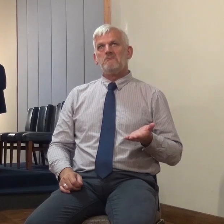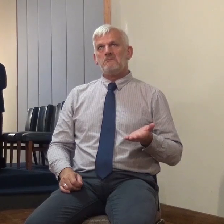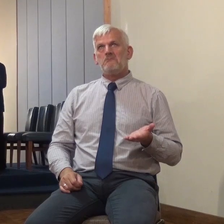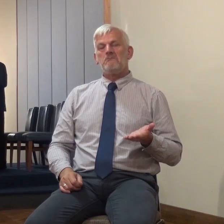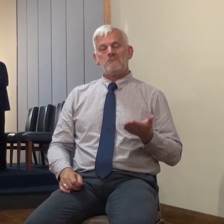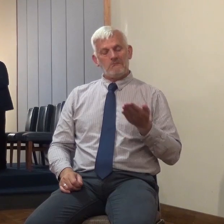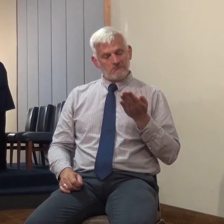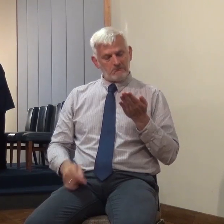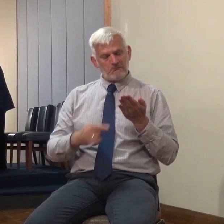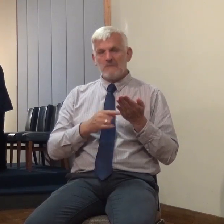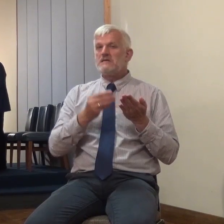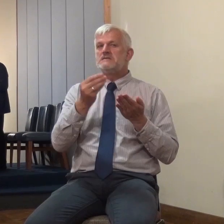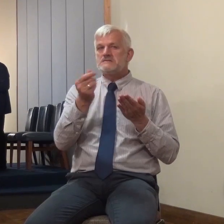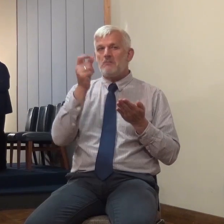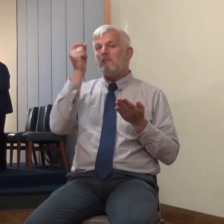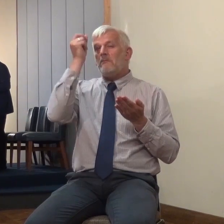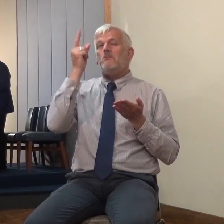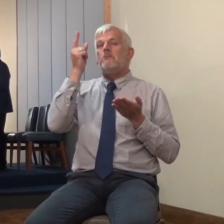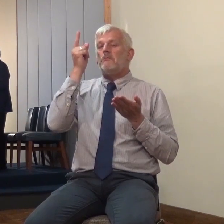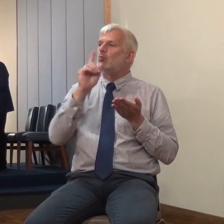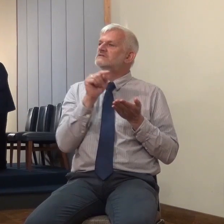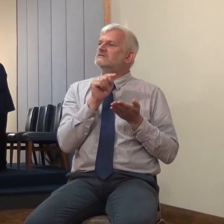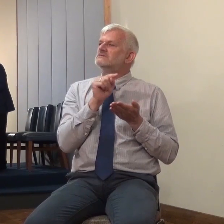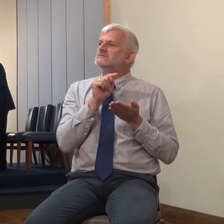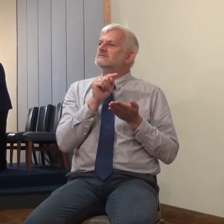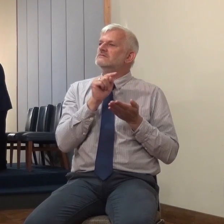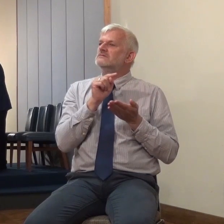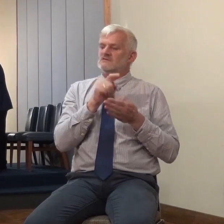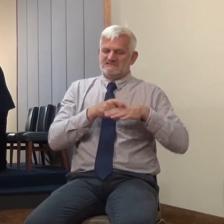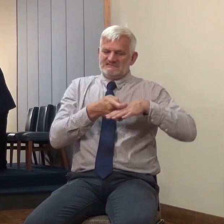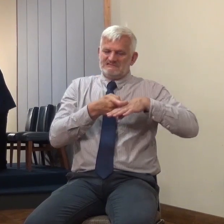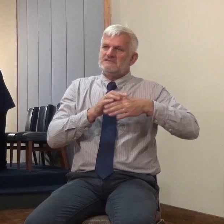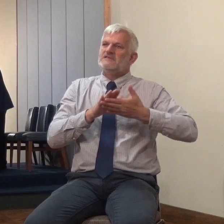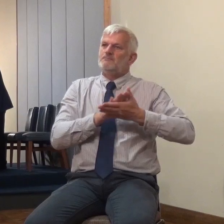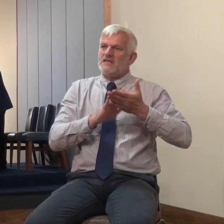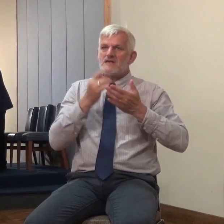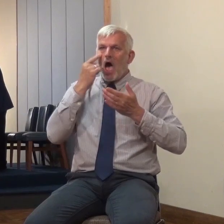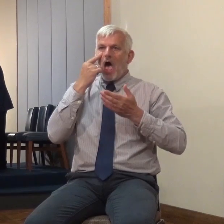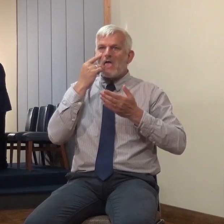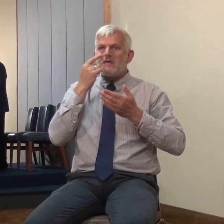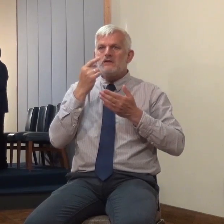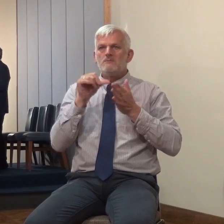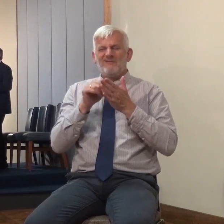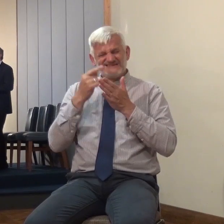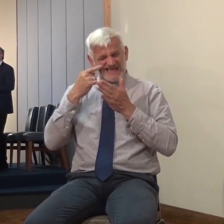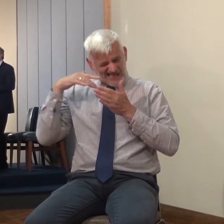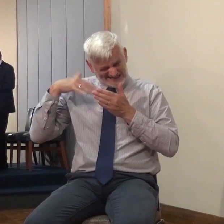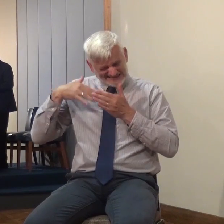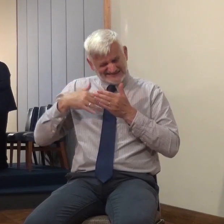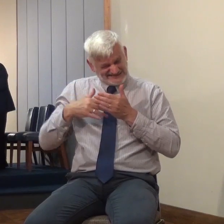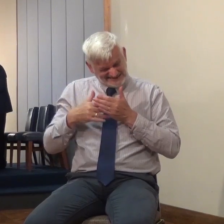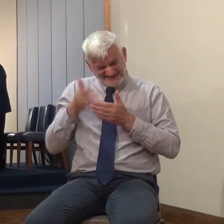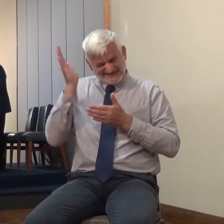have some basis for supposing the eye condition might have flared up again and halted Paul